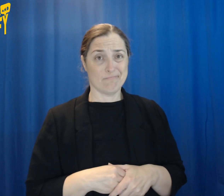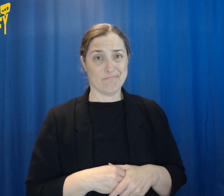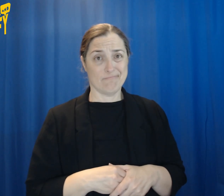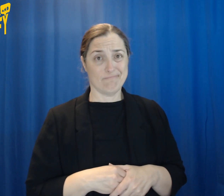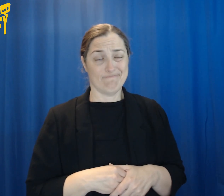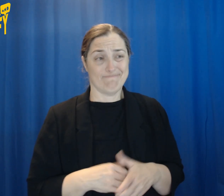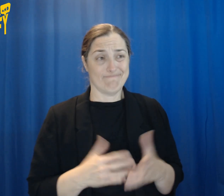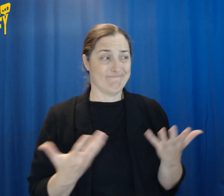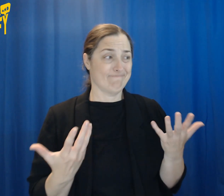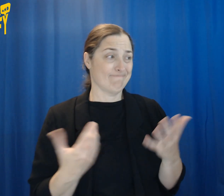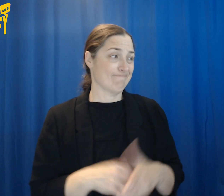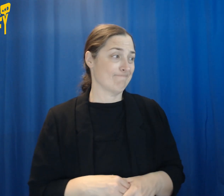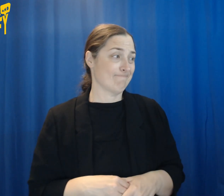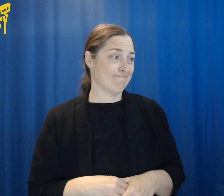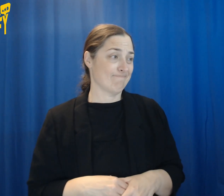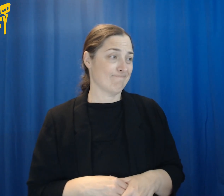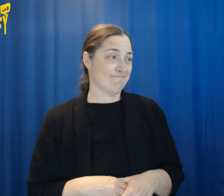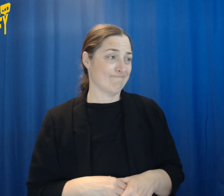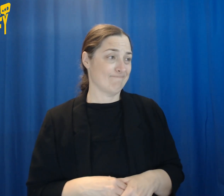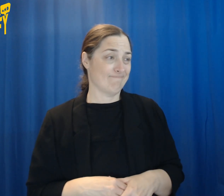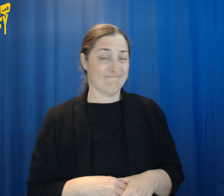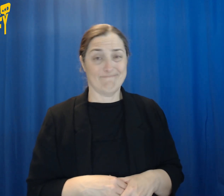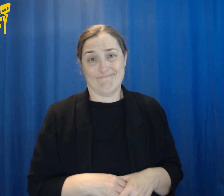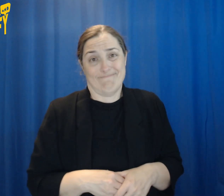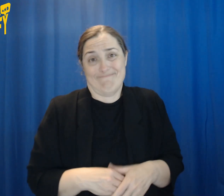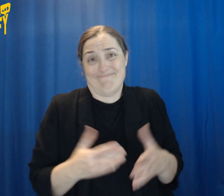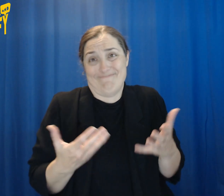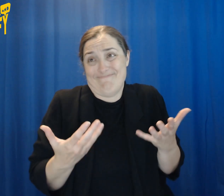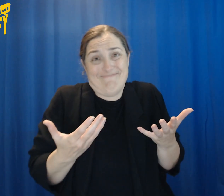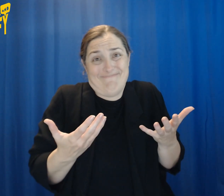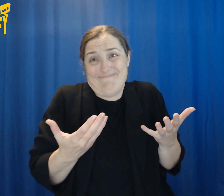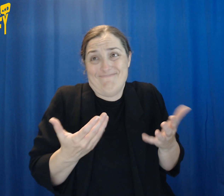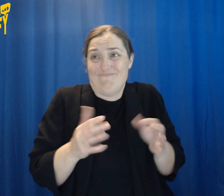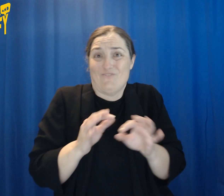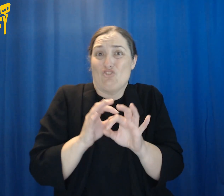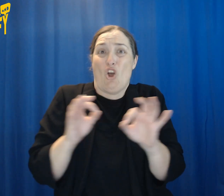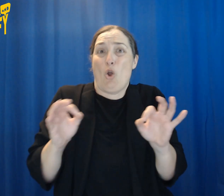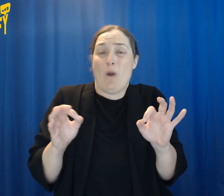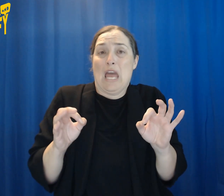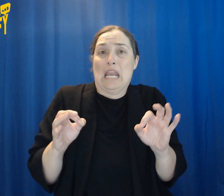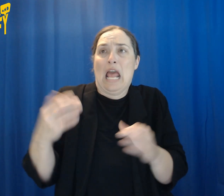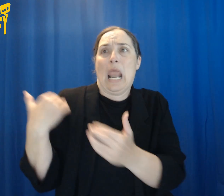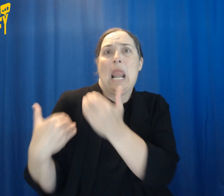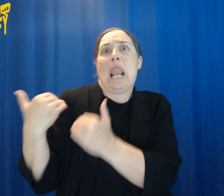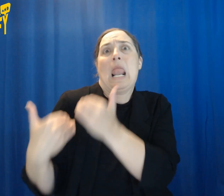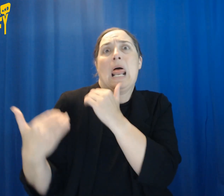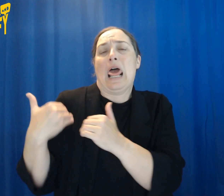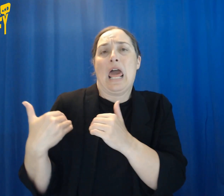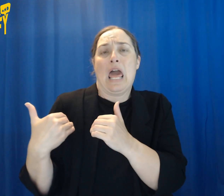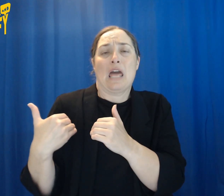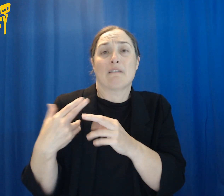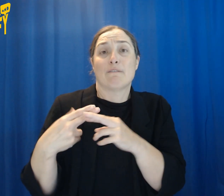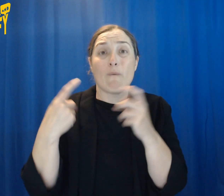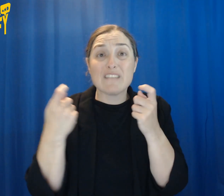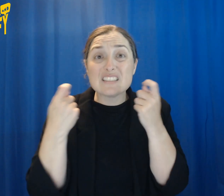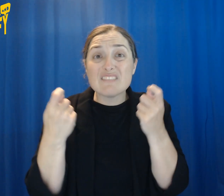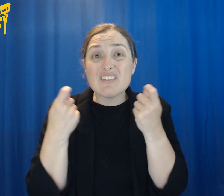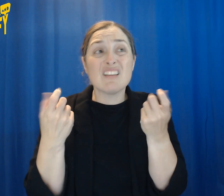interest. And I haven't been on any really festivals or anything since the book